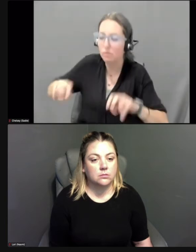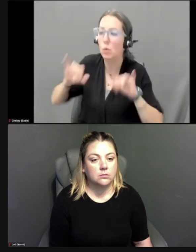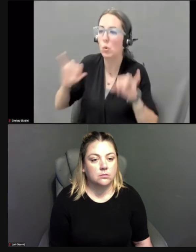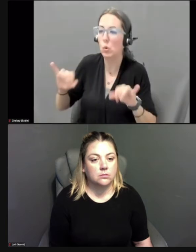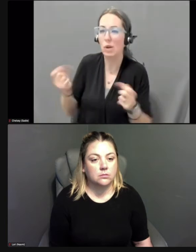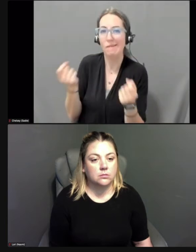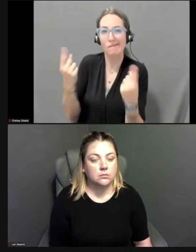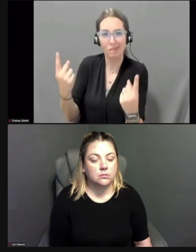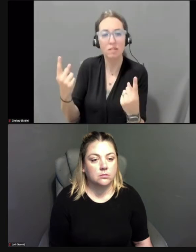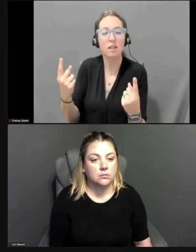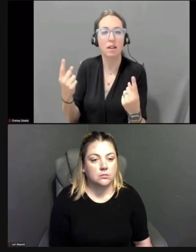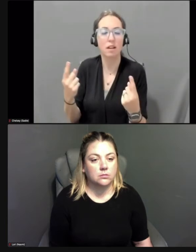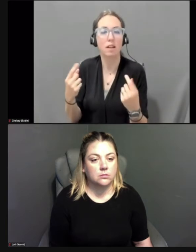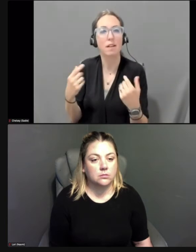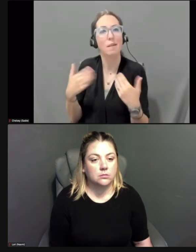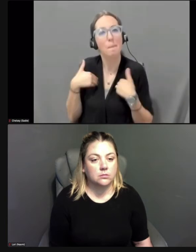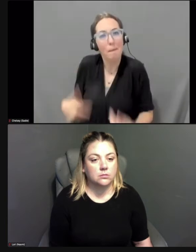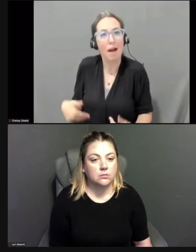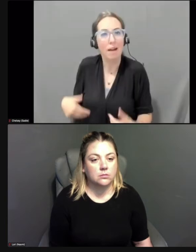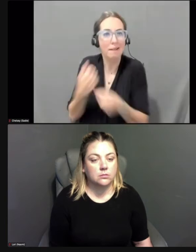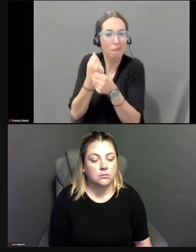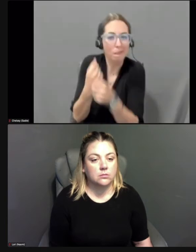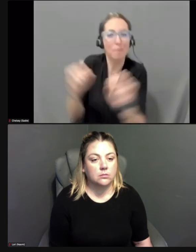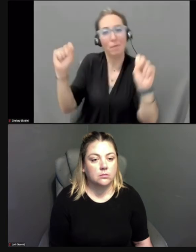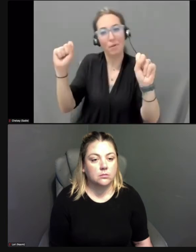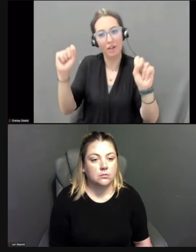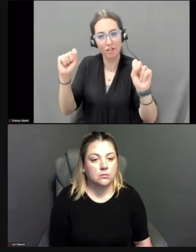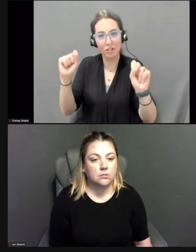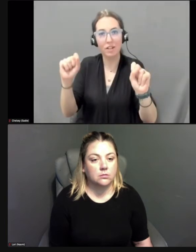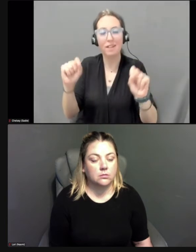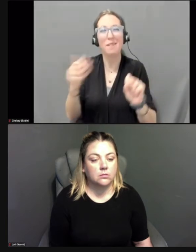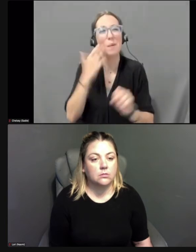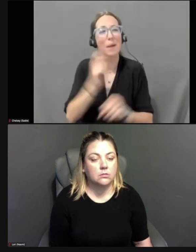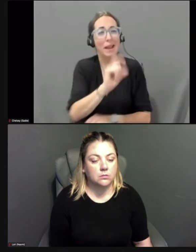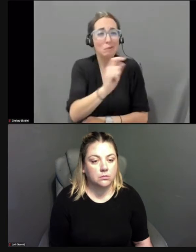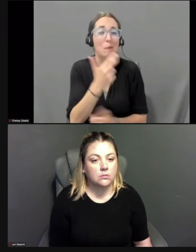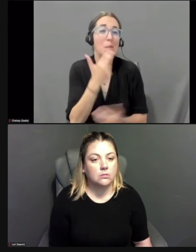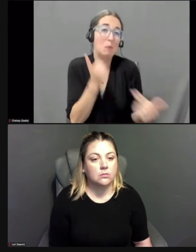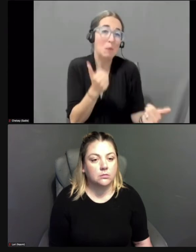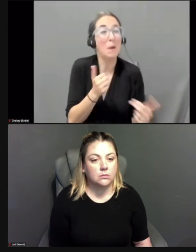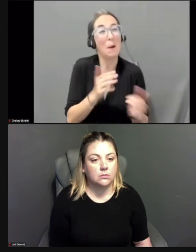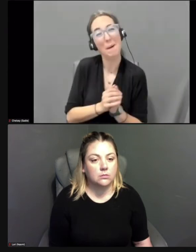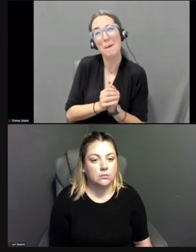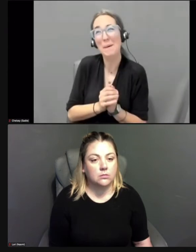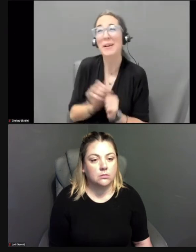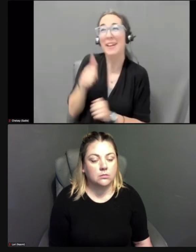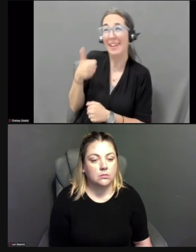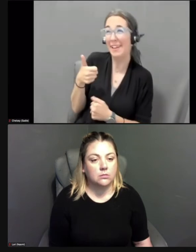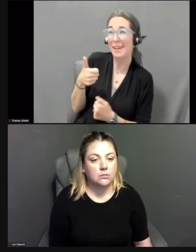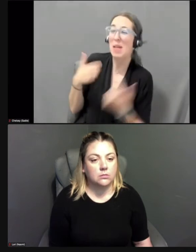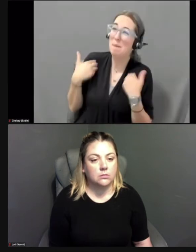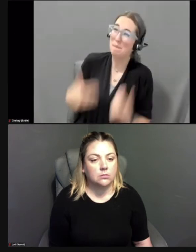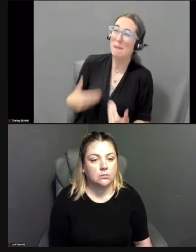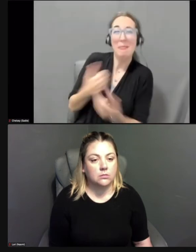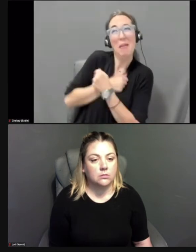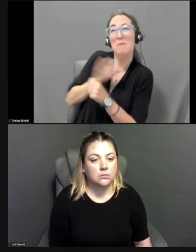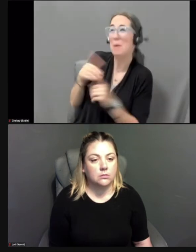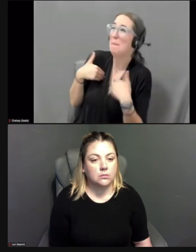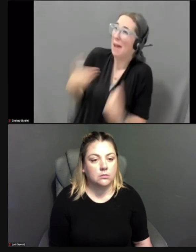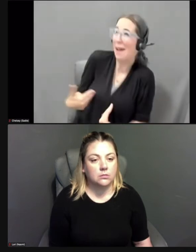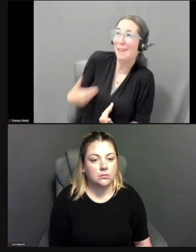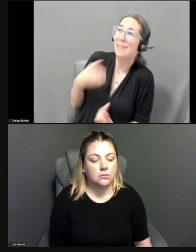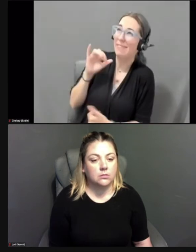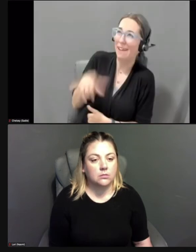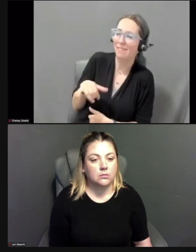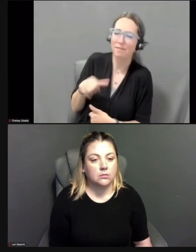just like the fluffy and cute Instagram body positivity memes, things like that. Like the like in